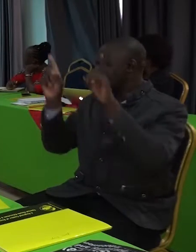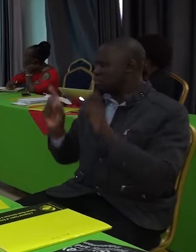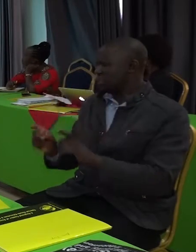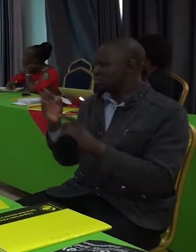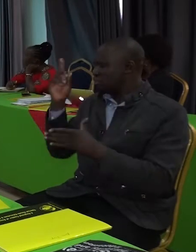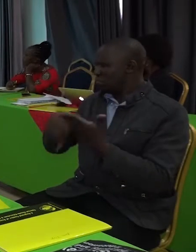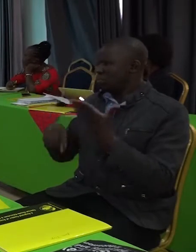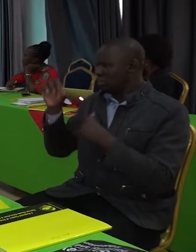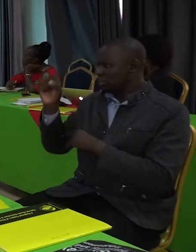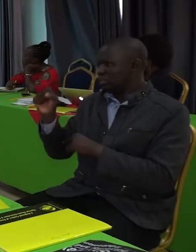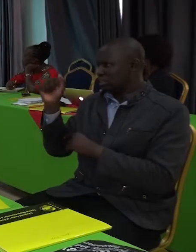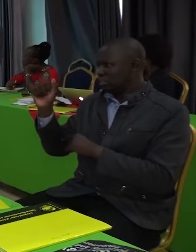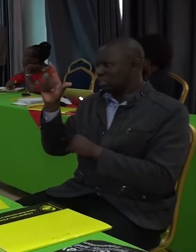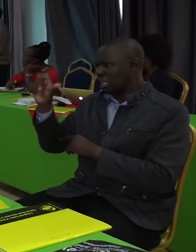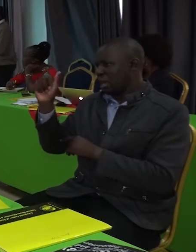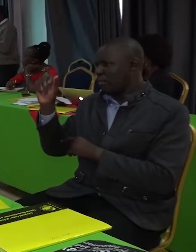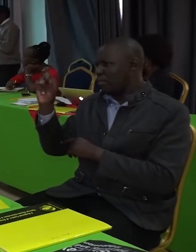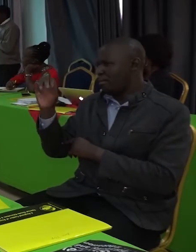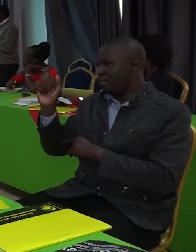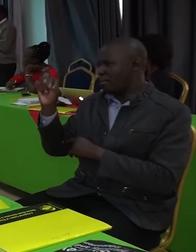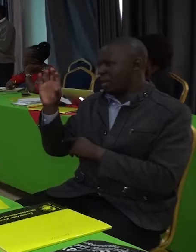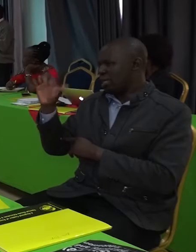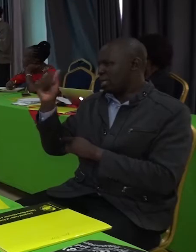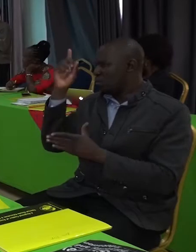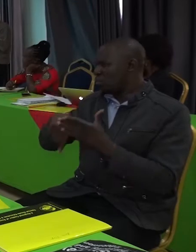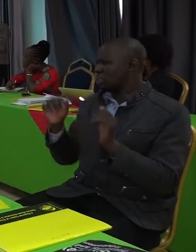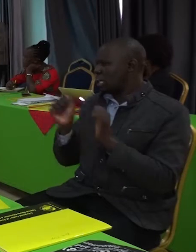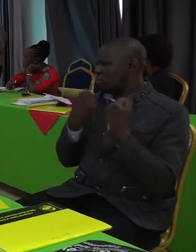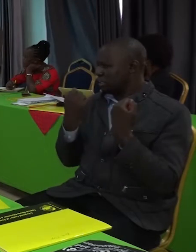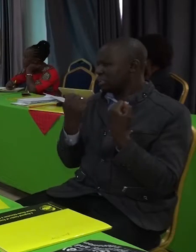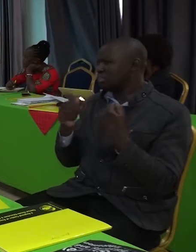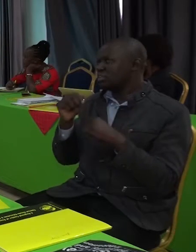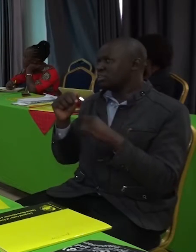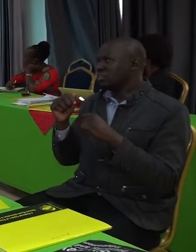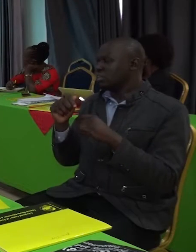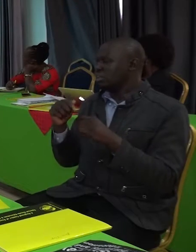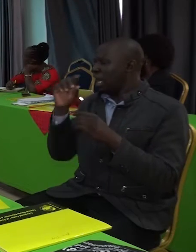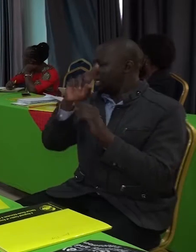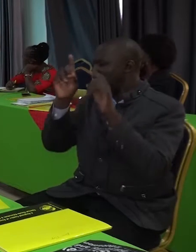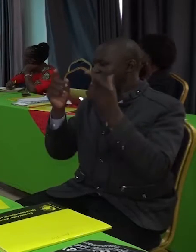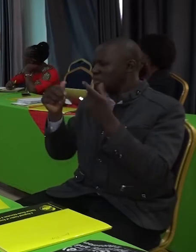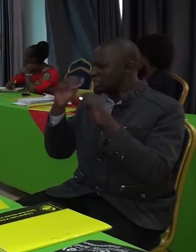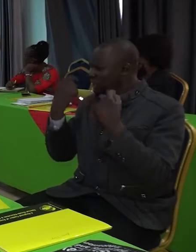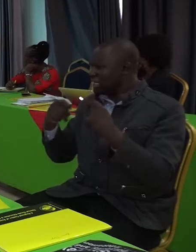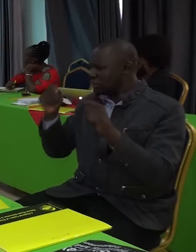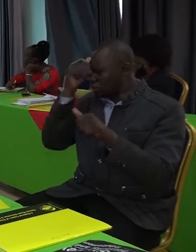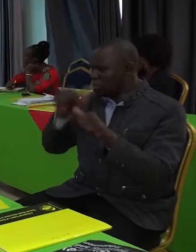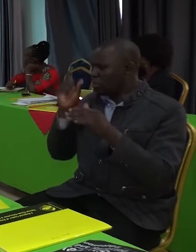Salamanca? What happened? Or rather, not even, in fact, not Salamanca. an examination of